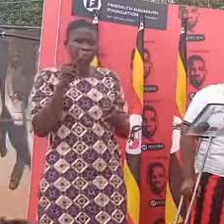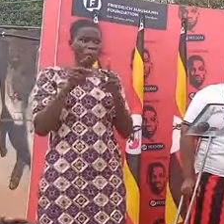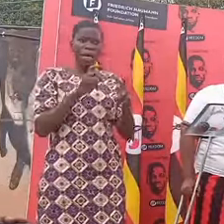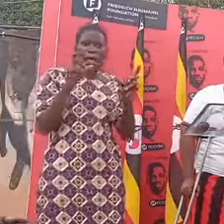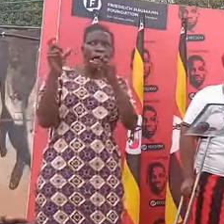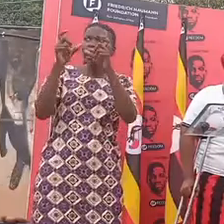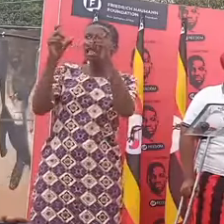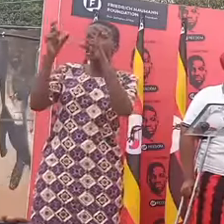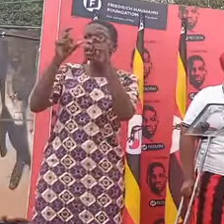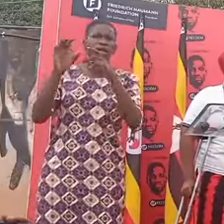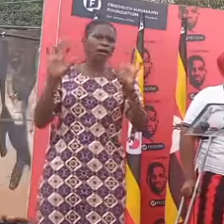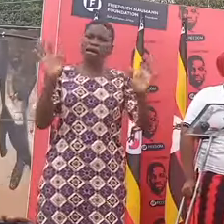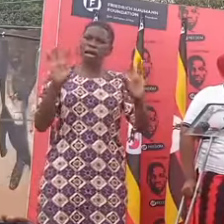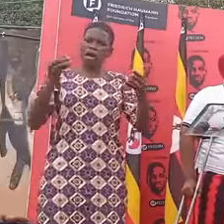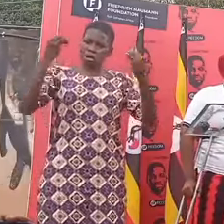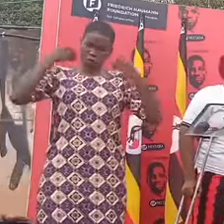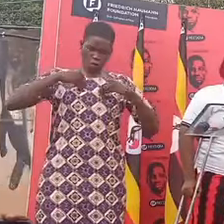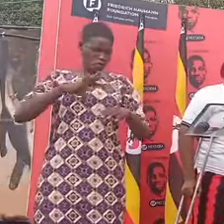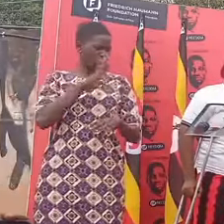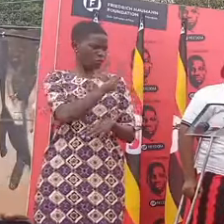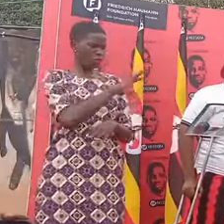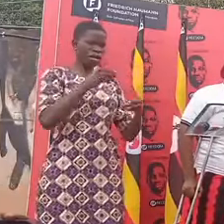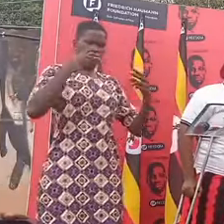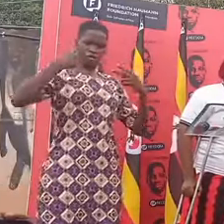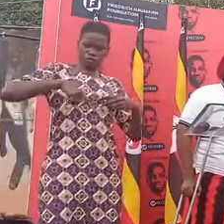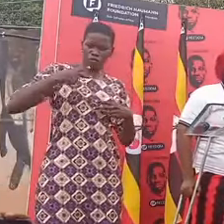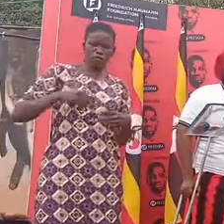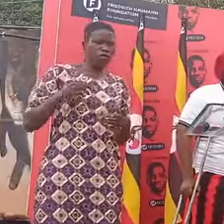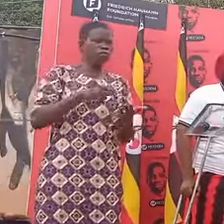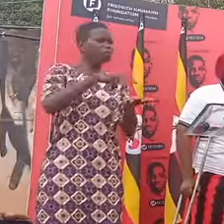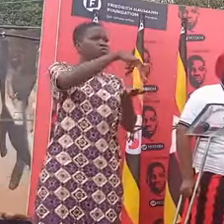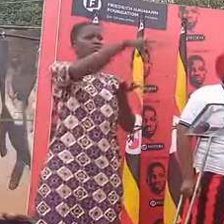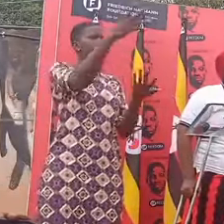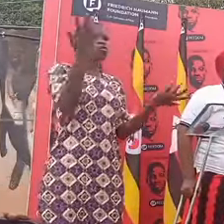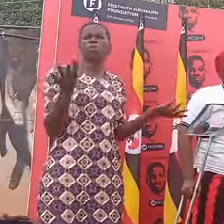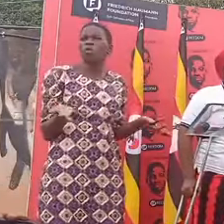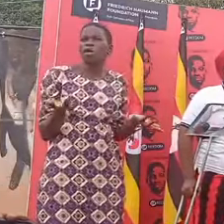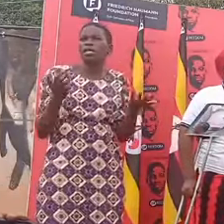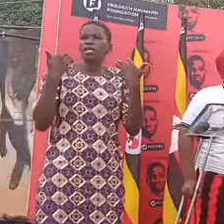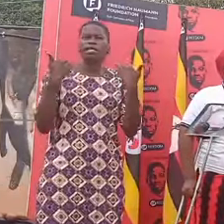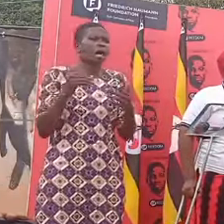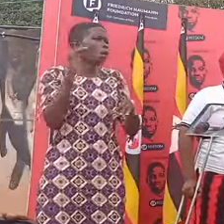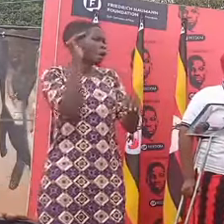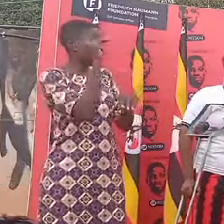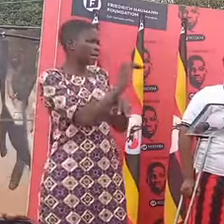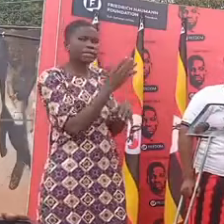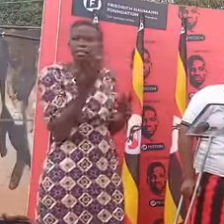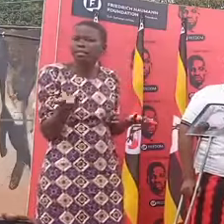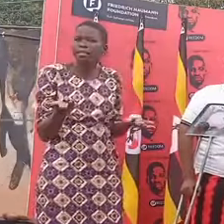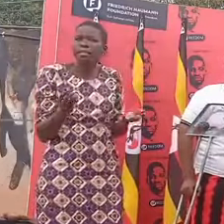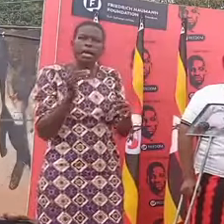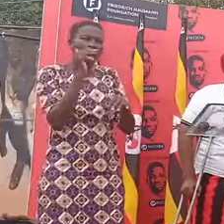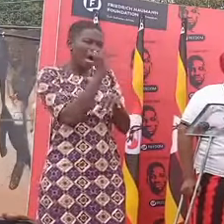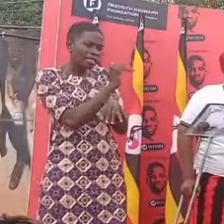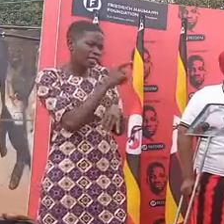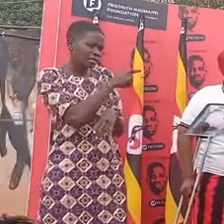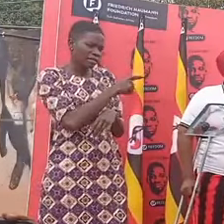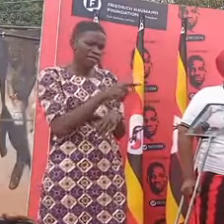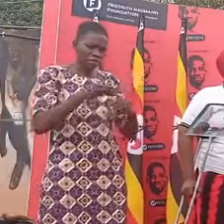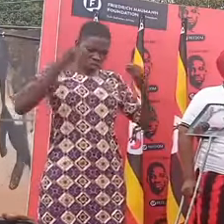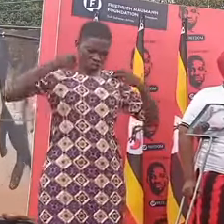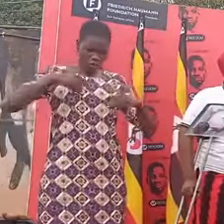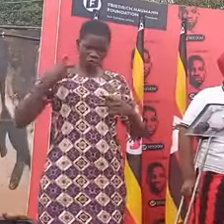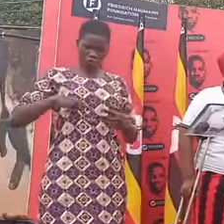ovulo ntambula byange simanyi madamu kabya nkibadde nsaba otegekereyo olunaku tusomese uganda poliisi